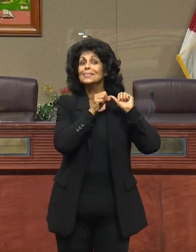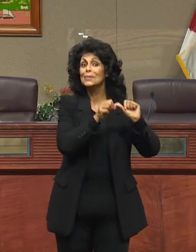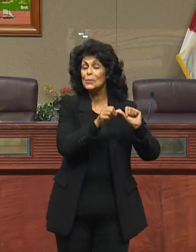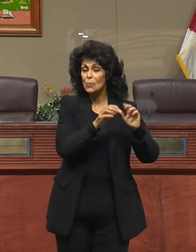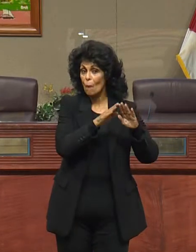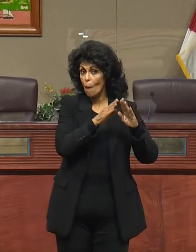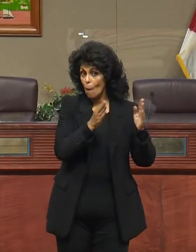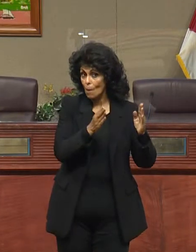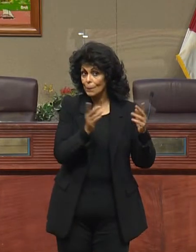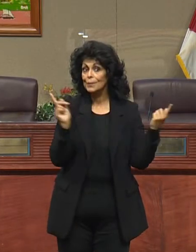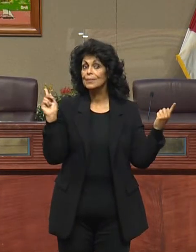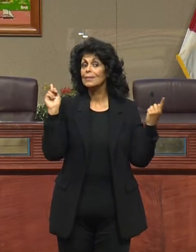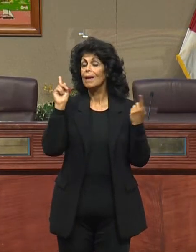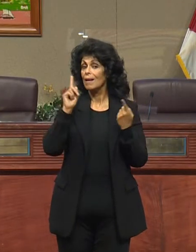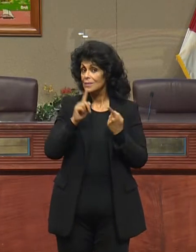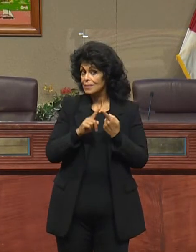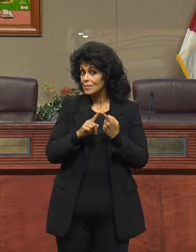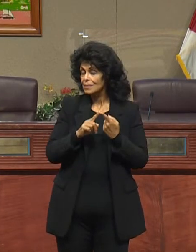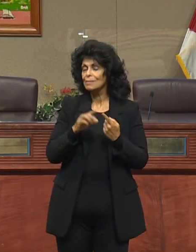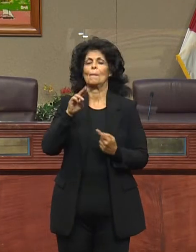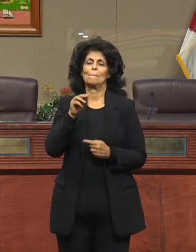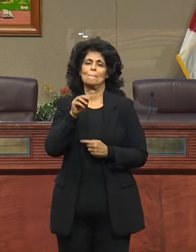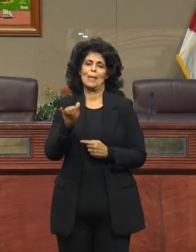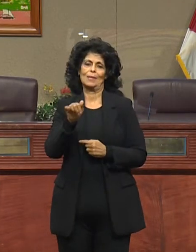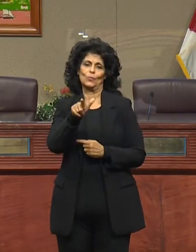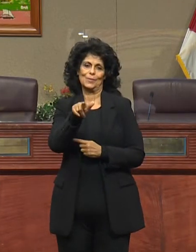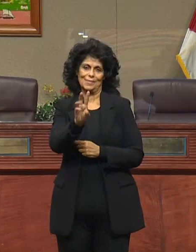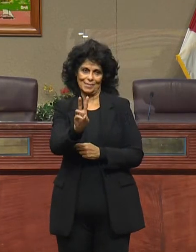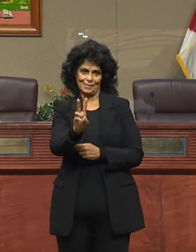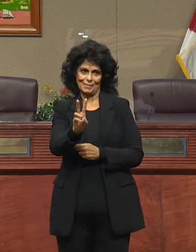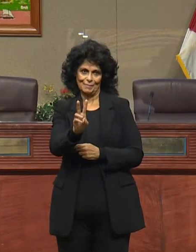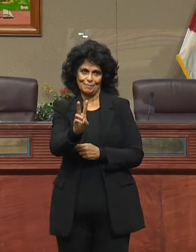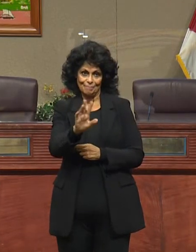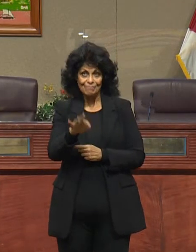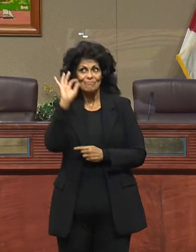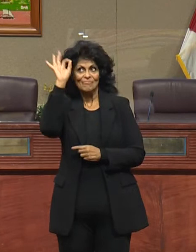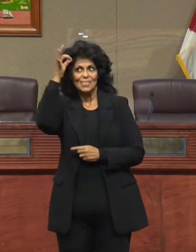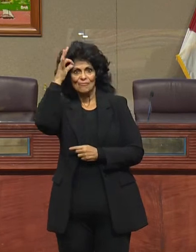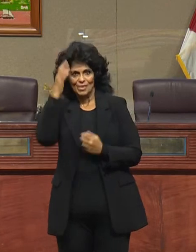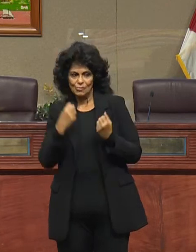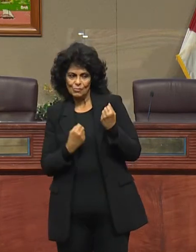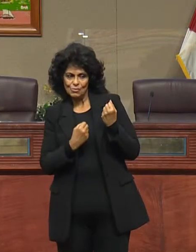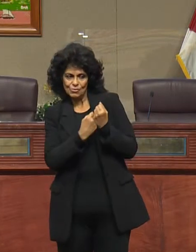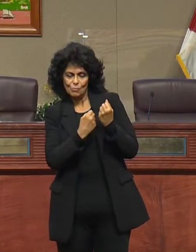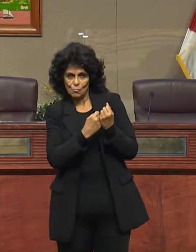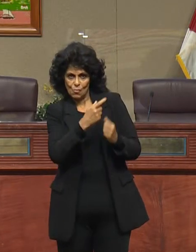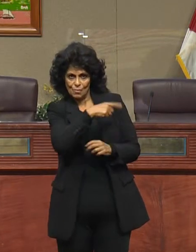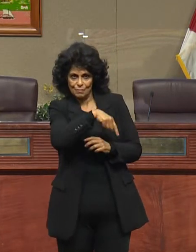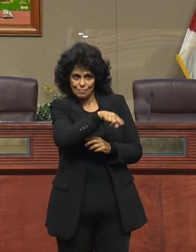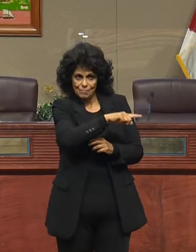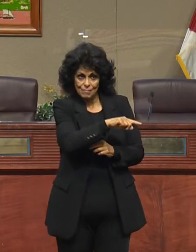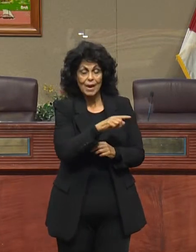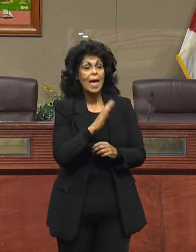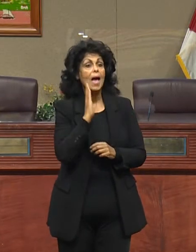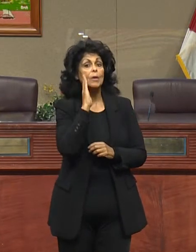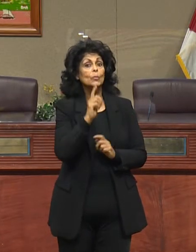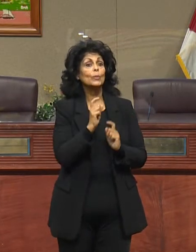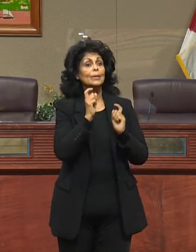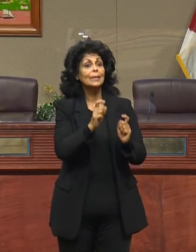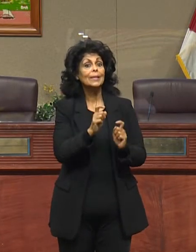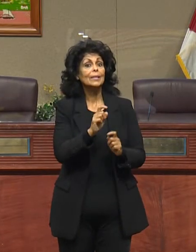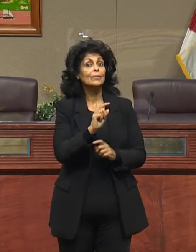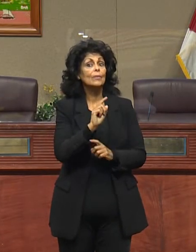26, and the federally supported vaccine sites will only offer 1 dose